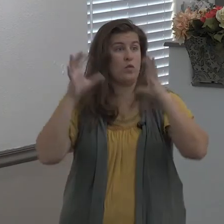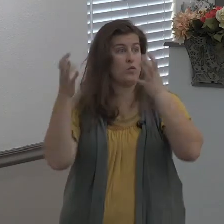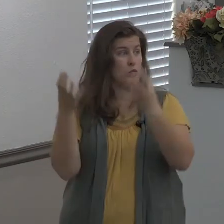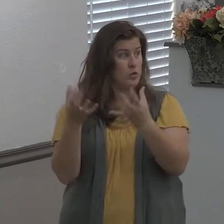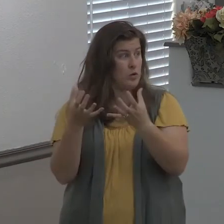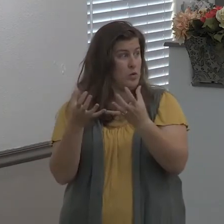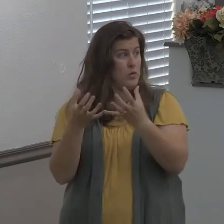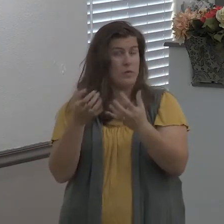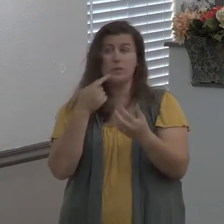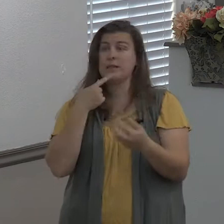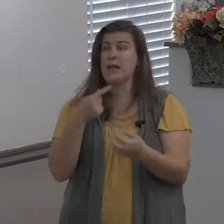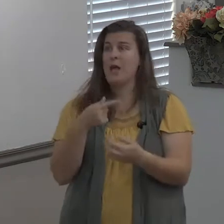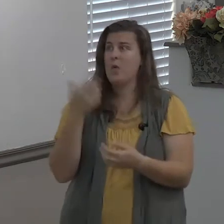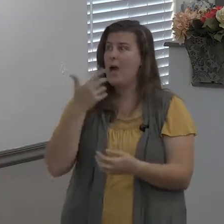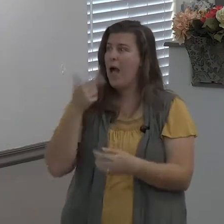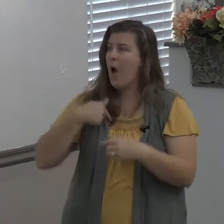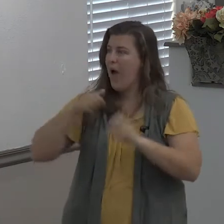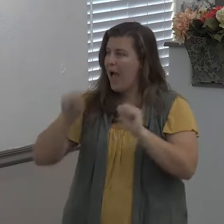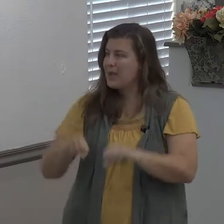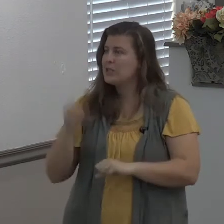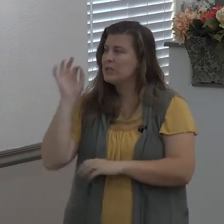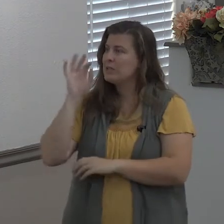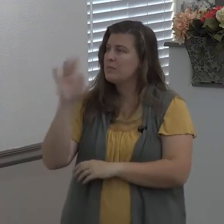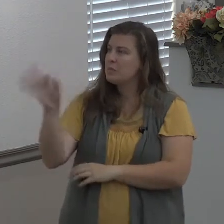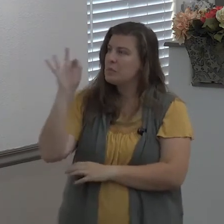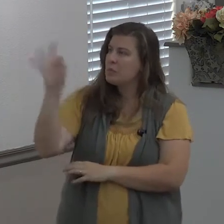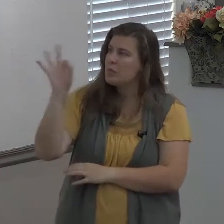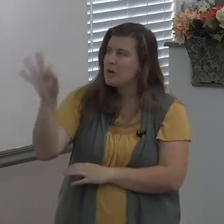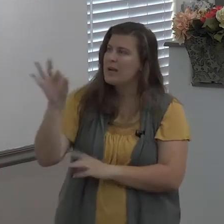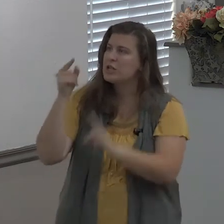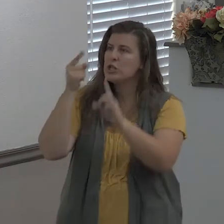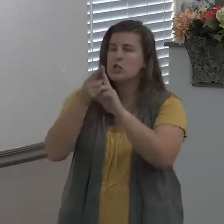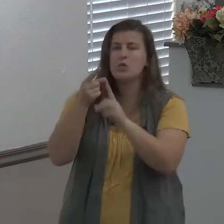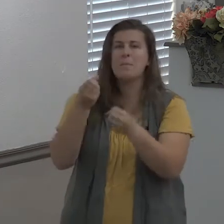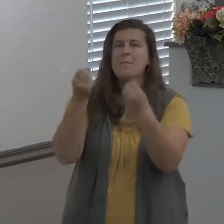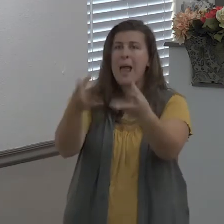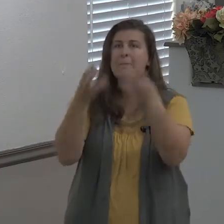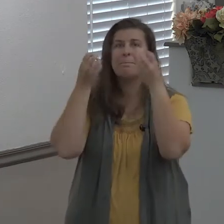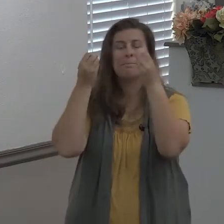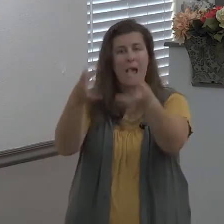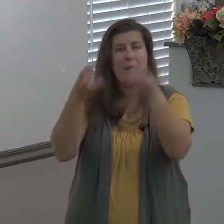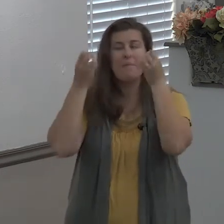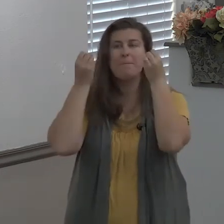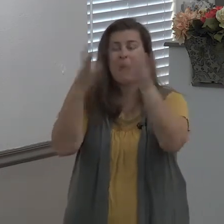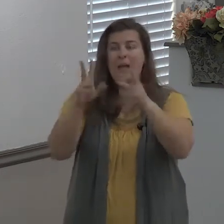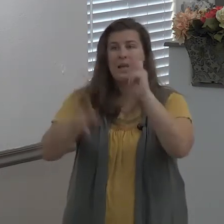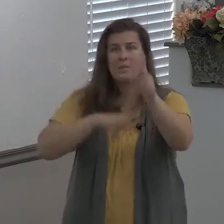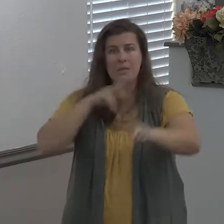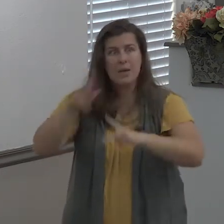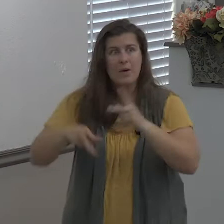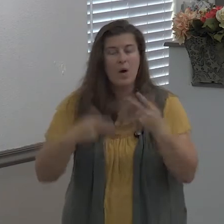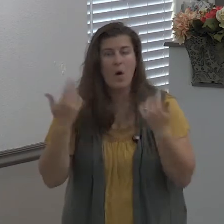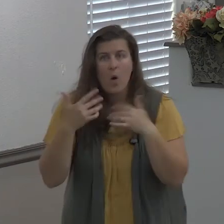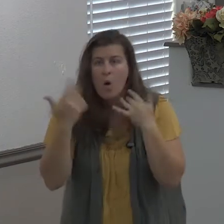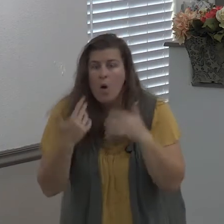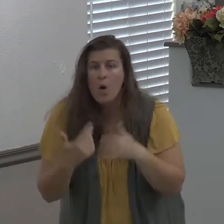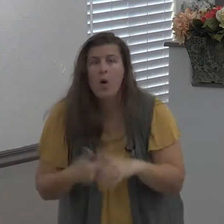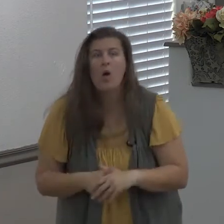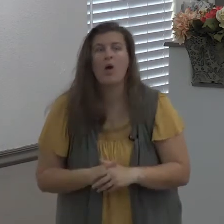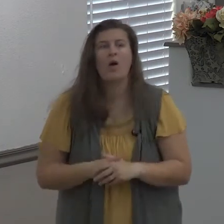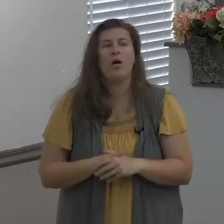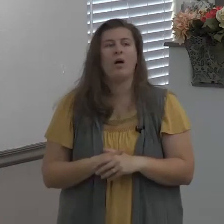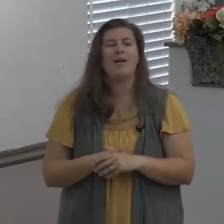It's pretty awesome. I mean, our crowd today would go, I could speak the Word of God to thousands